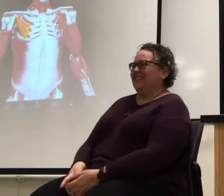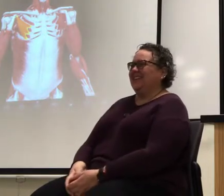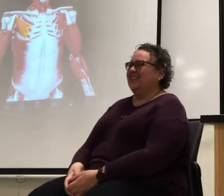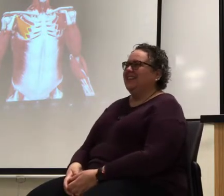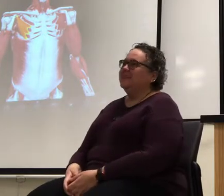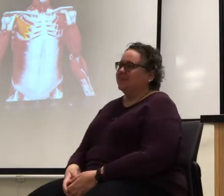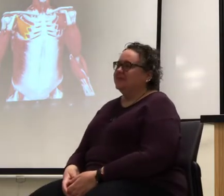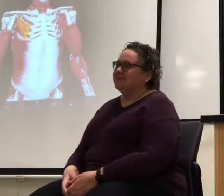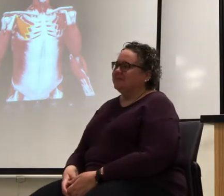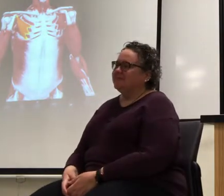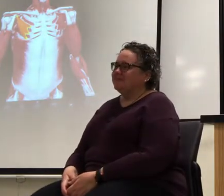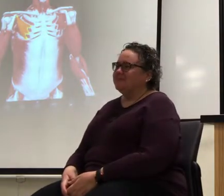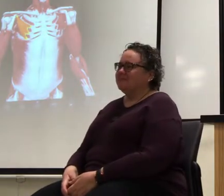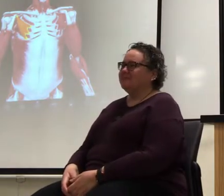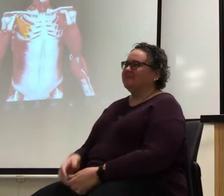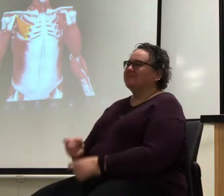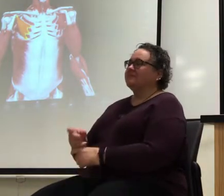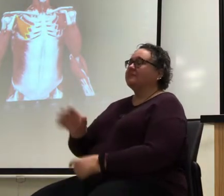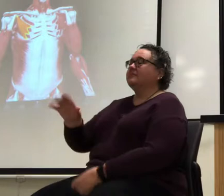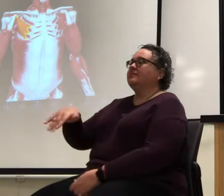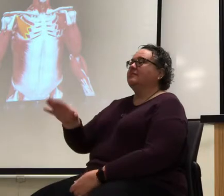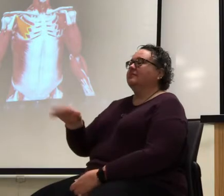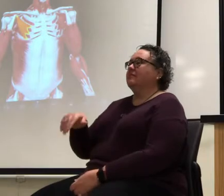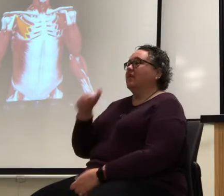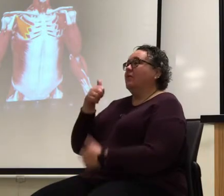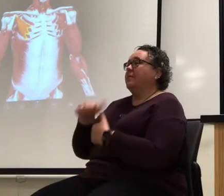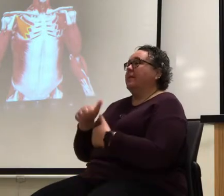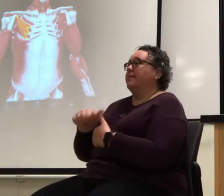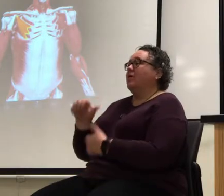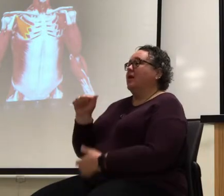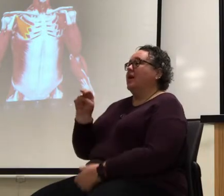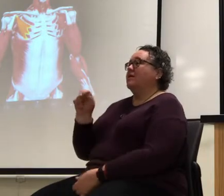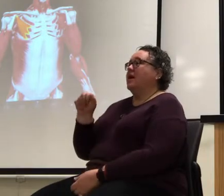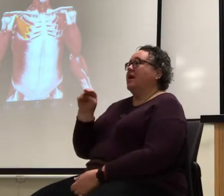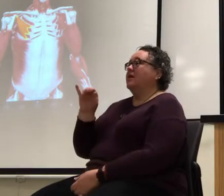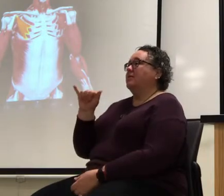Let's remember, the anatomy word for arm is brachium.